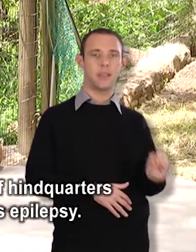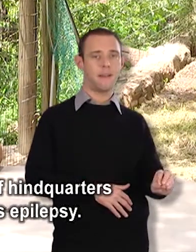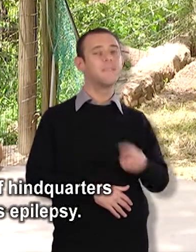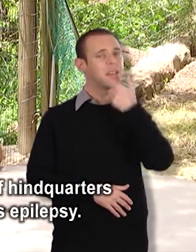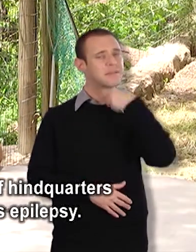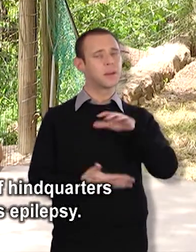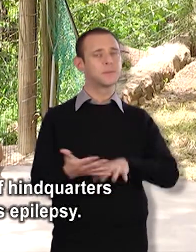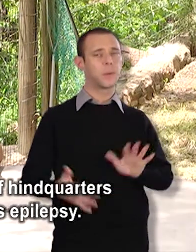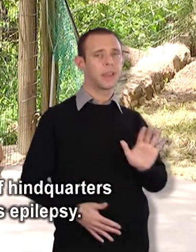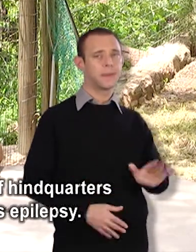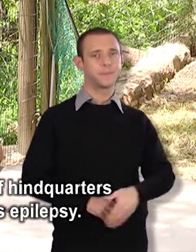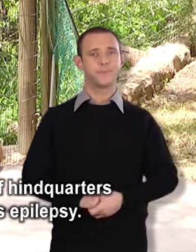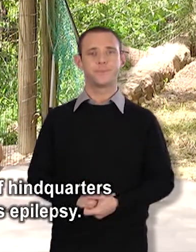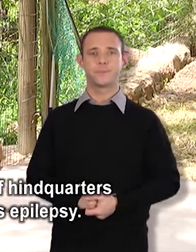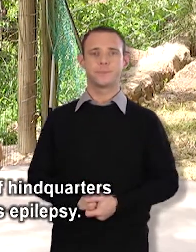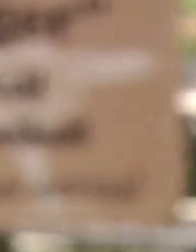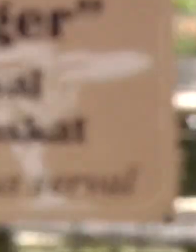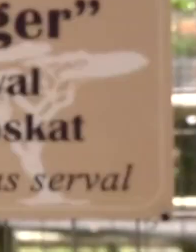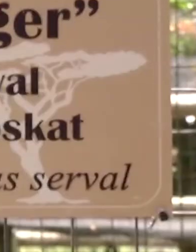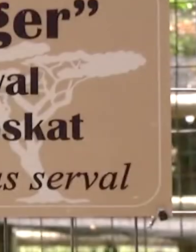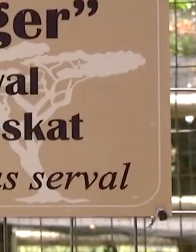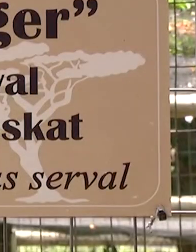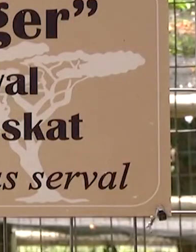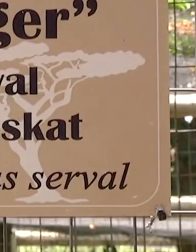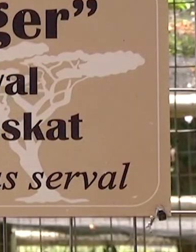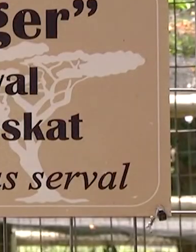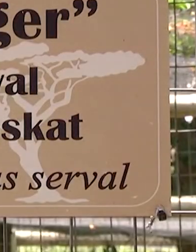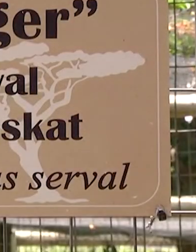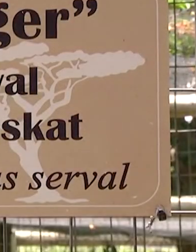quarters and also has epilepsy.